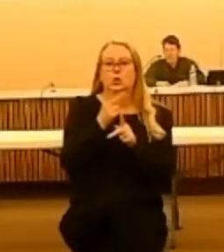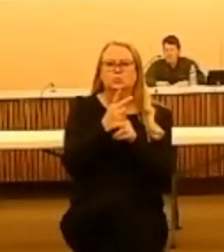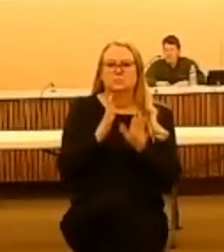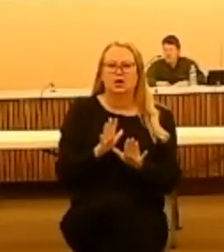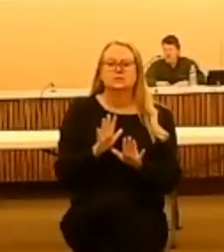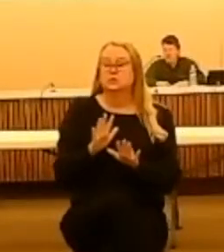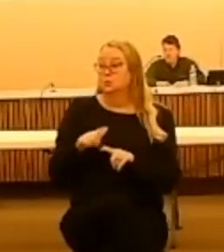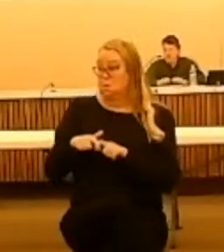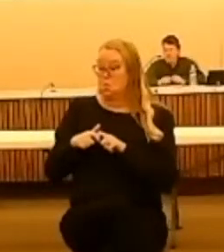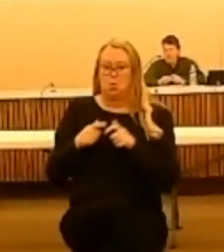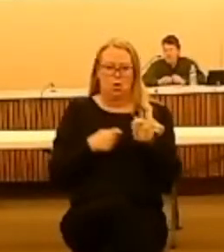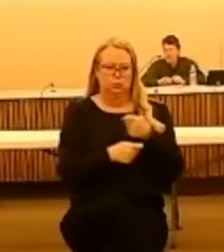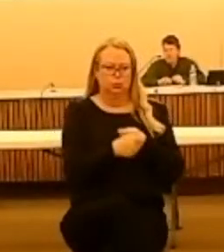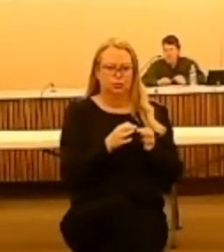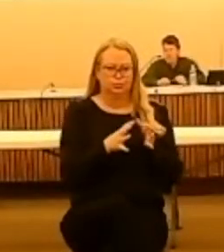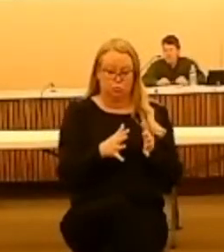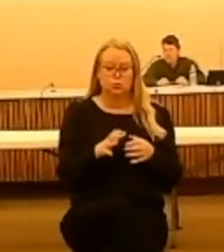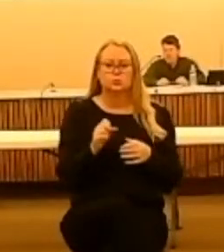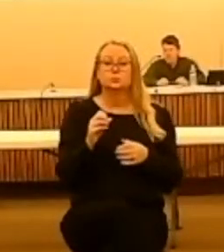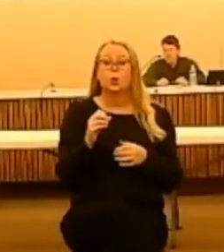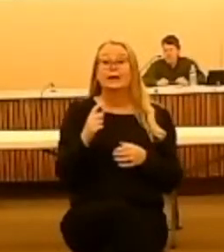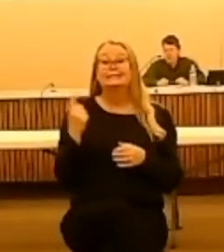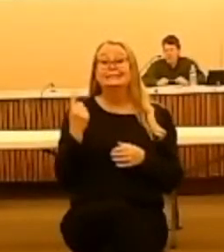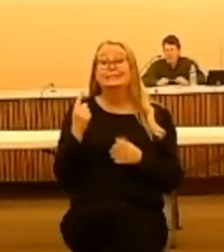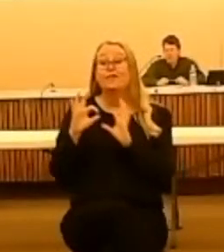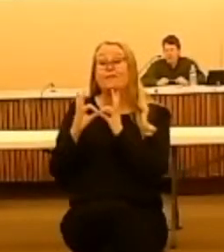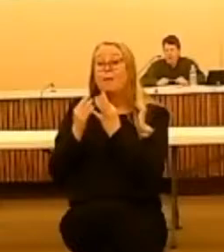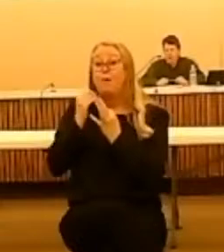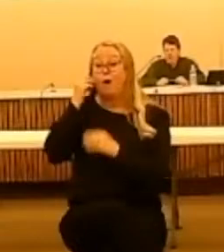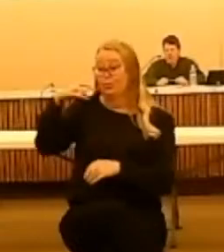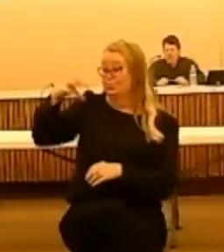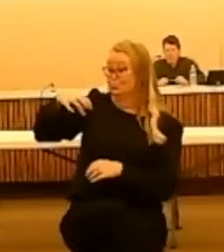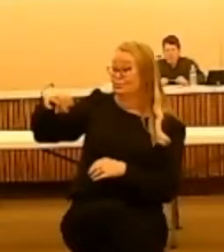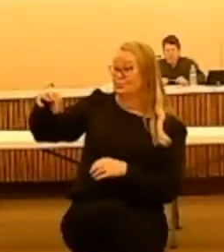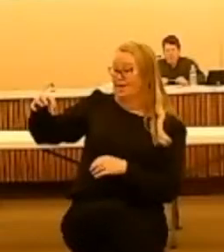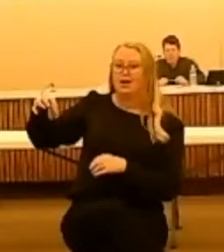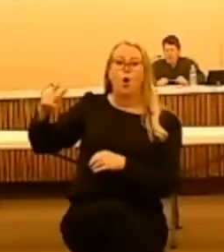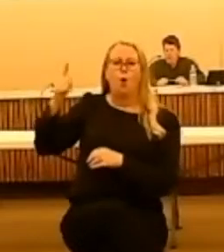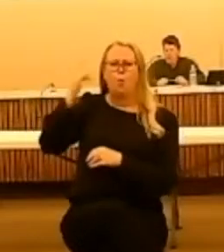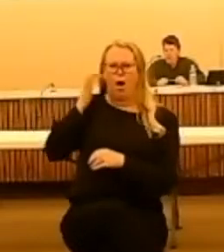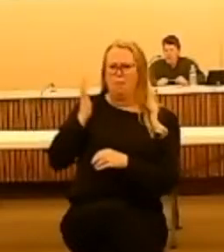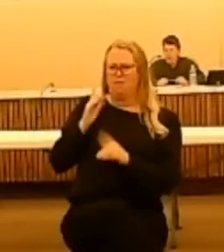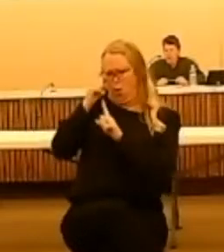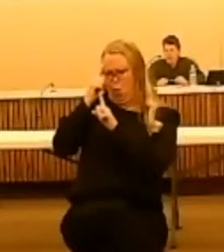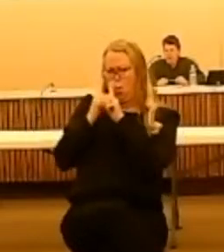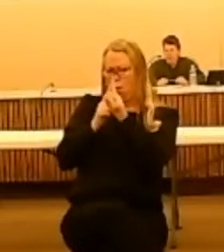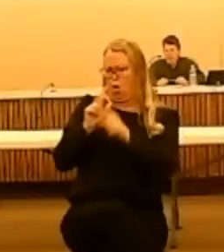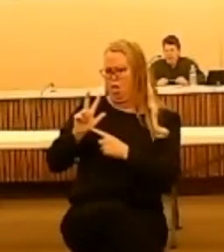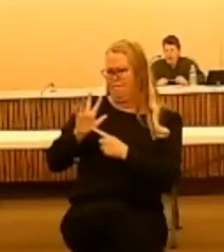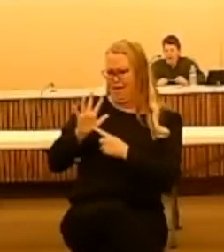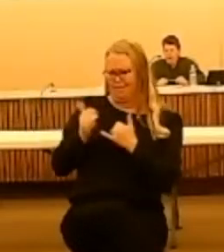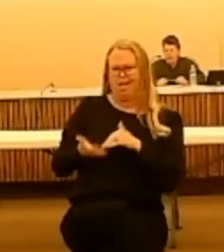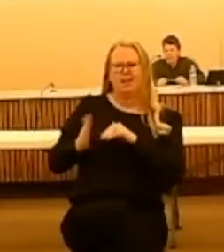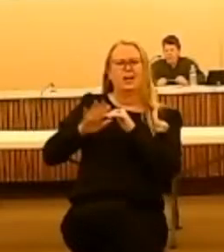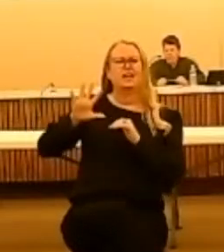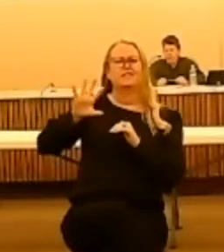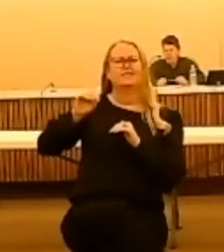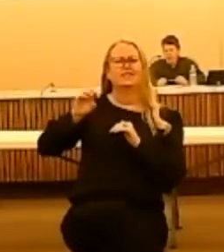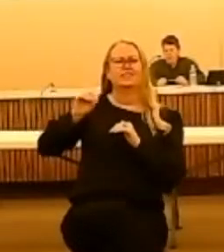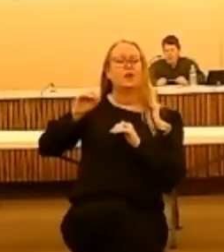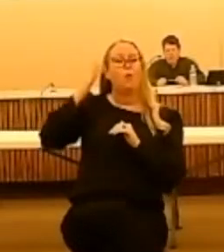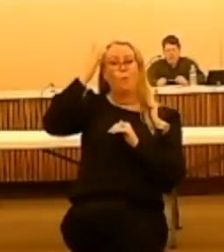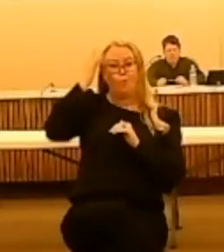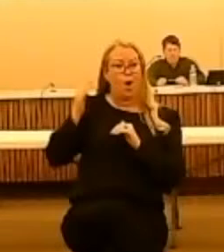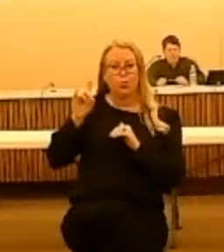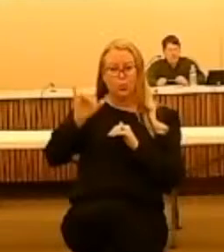One of the reasons the single family homes is over is actually because there was a large area that was supposed to be industrial. It's